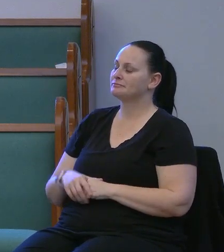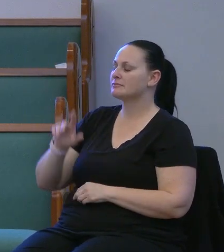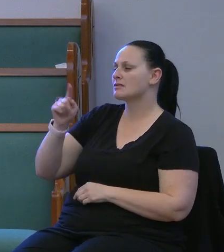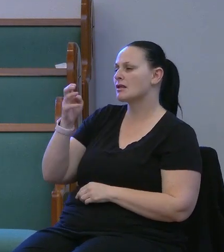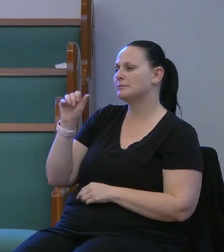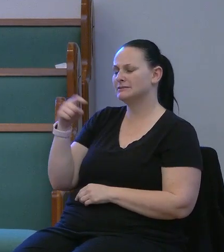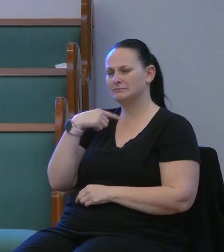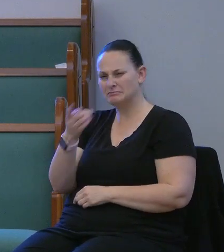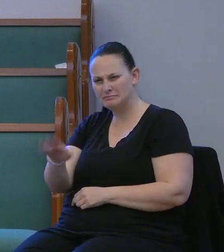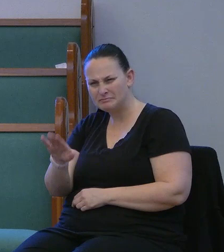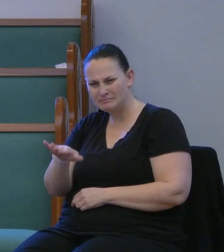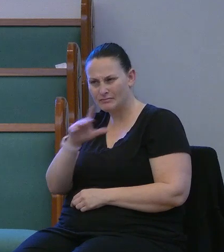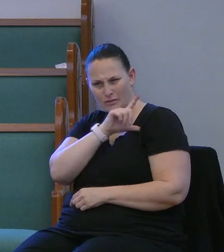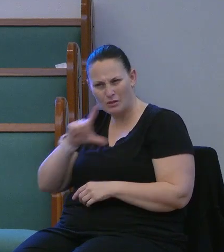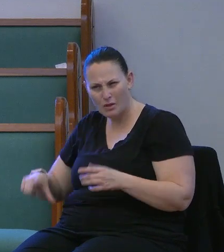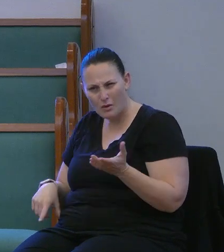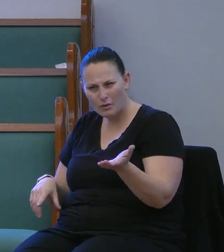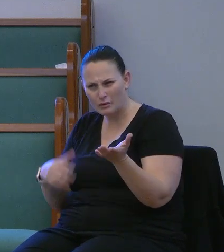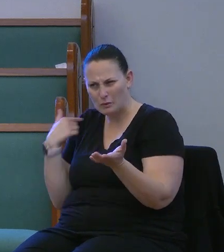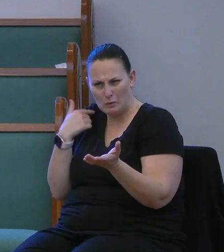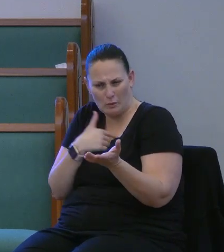Thomas said to him, Lord,